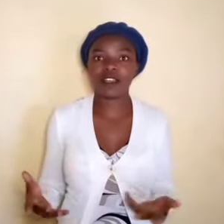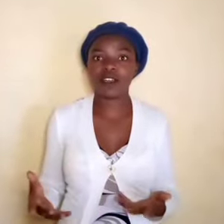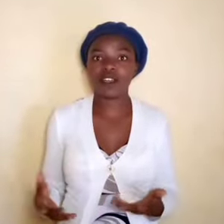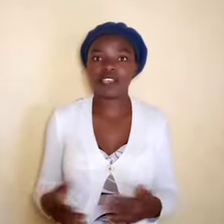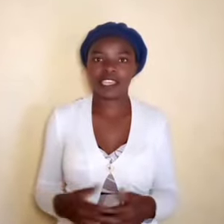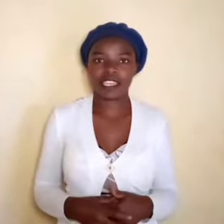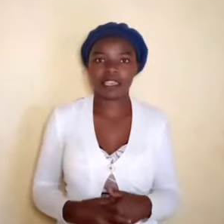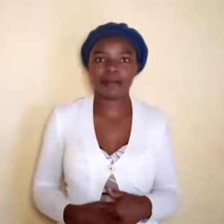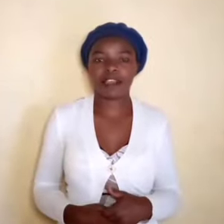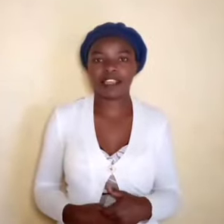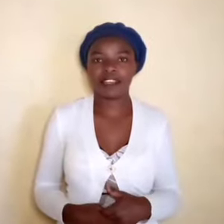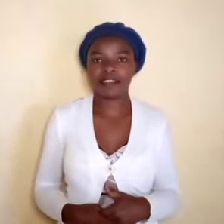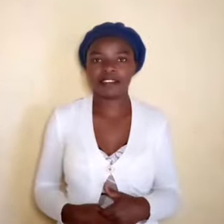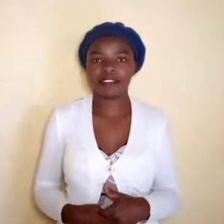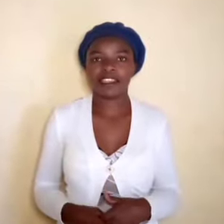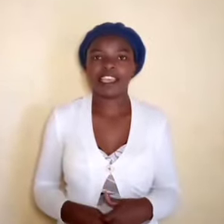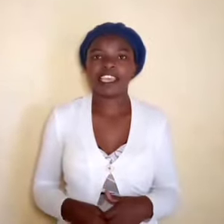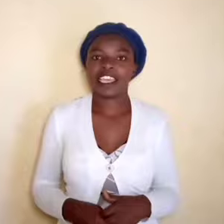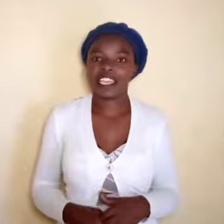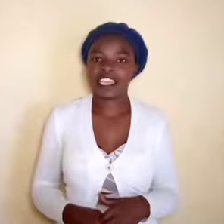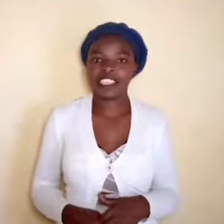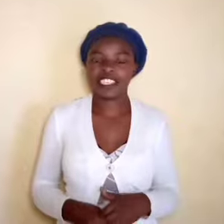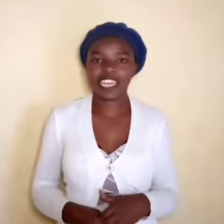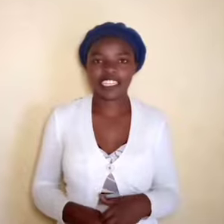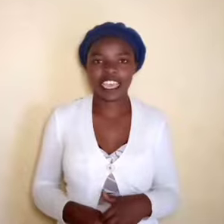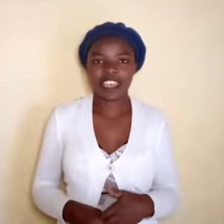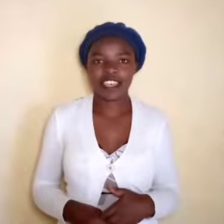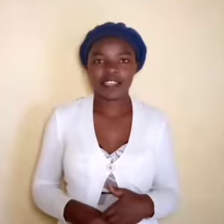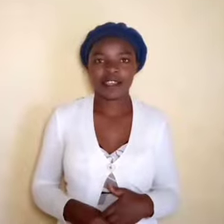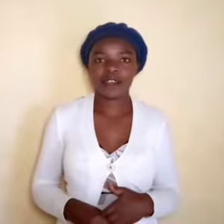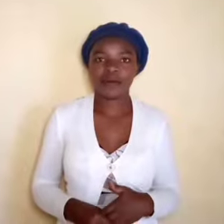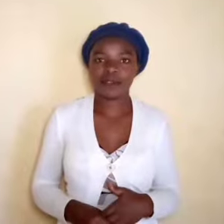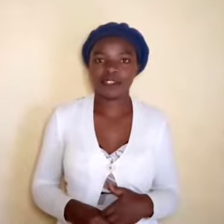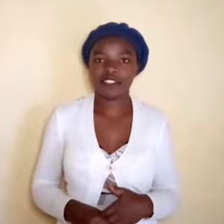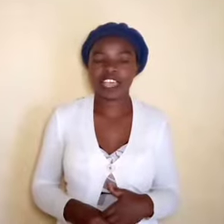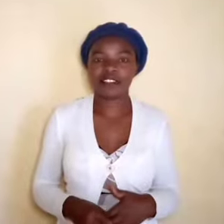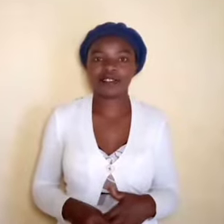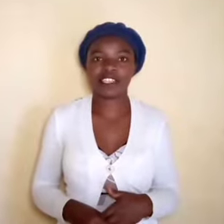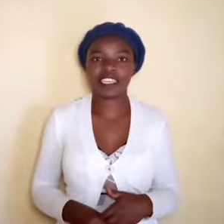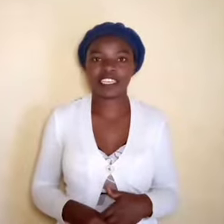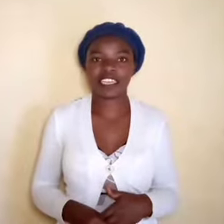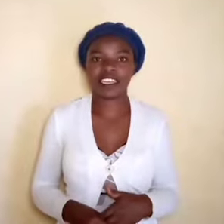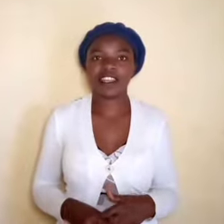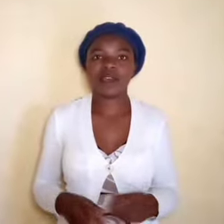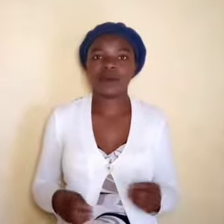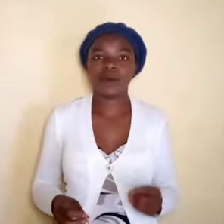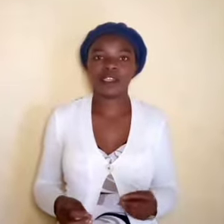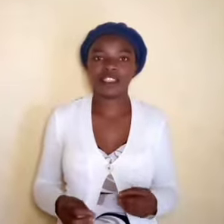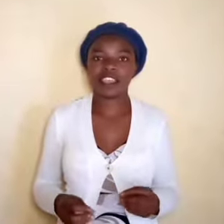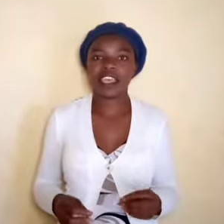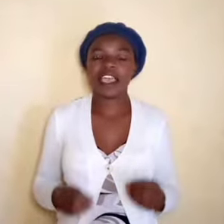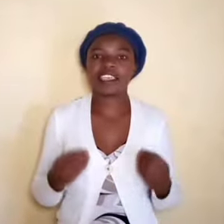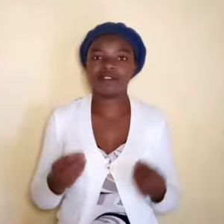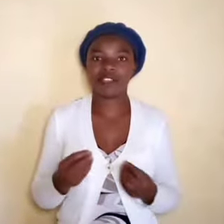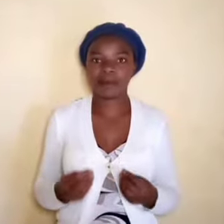Melko Yebra. Each letter was associated with a given